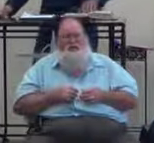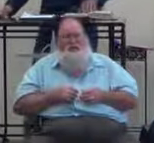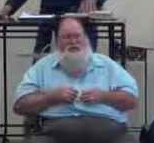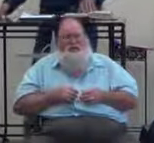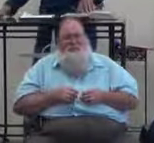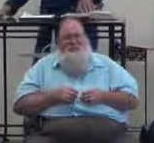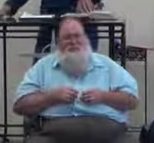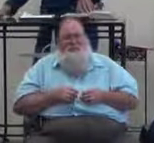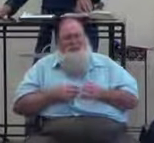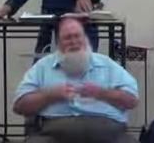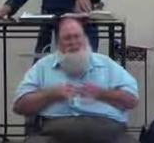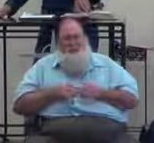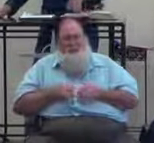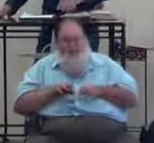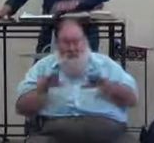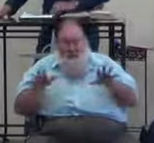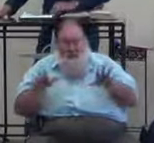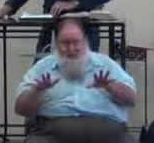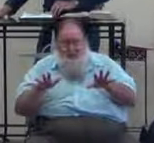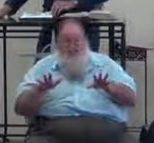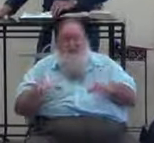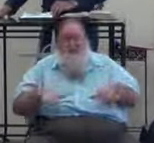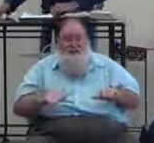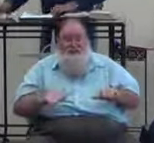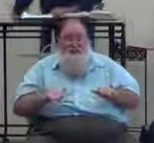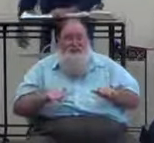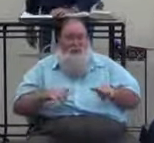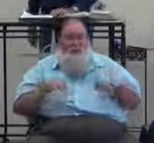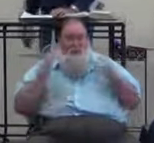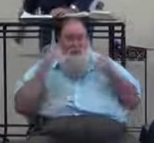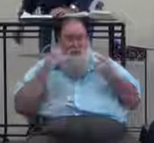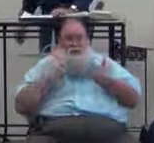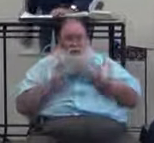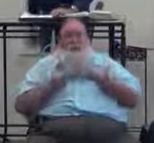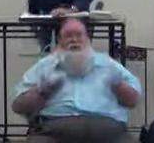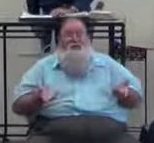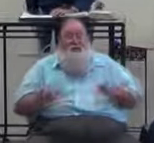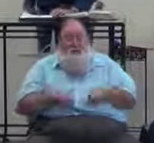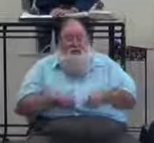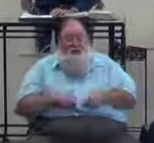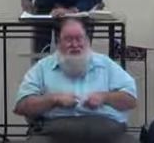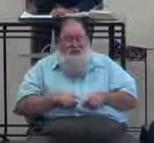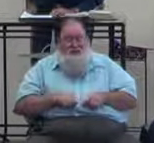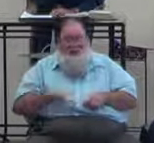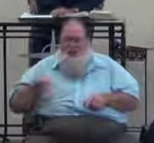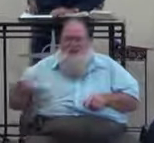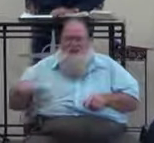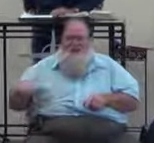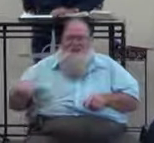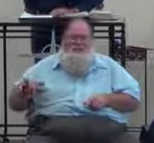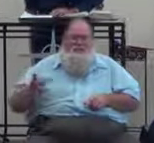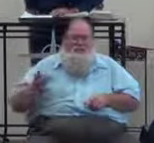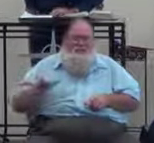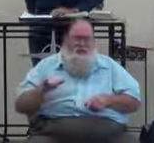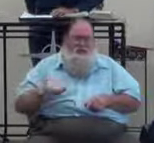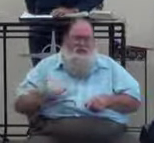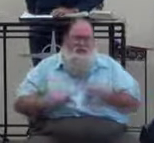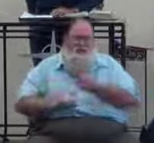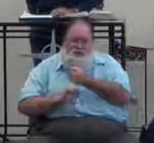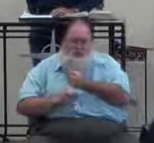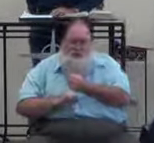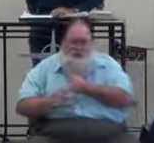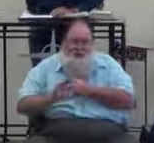there's still cool things going on. Saul was there giving approval to Stephen's death. And we see in